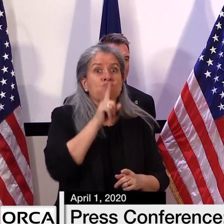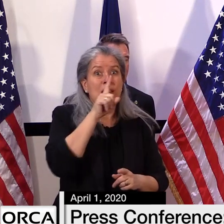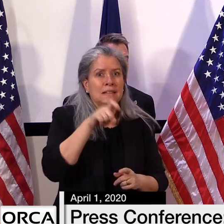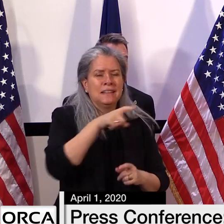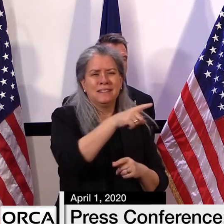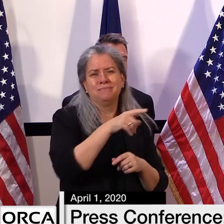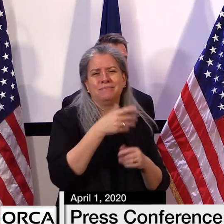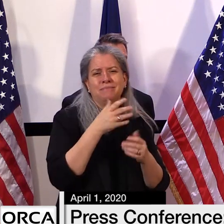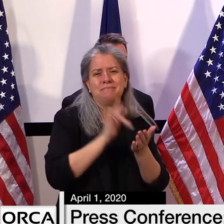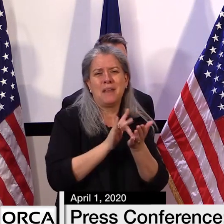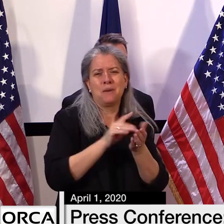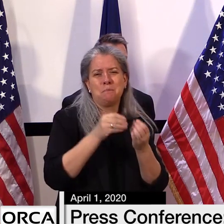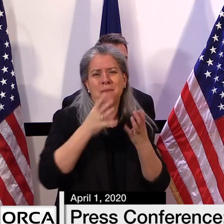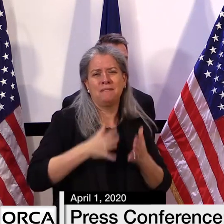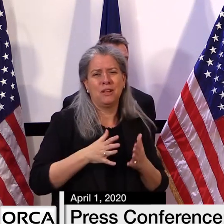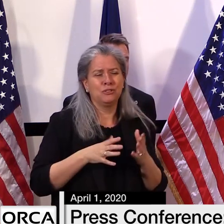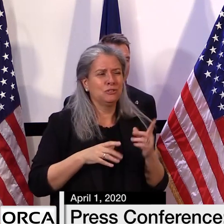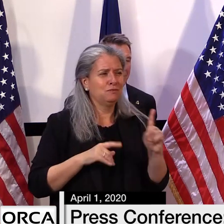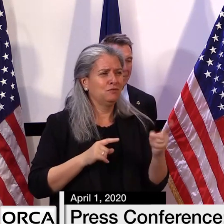most, for sure.